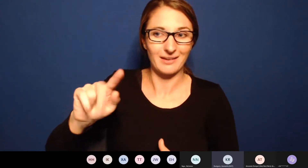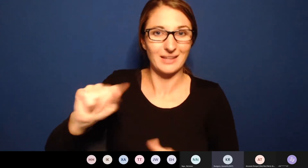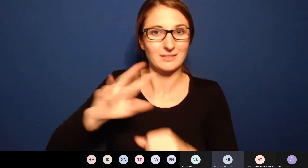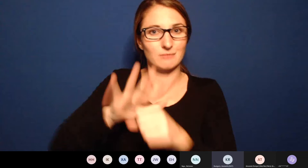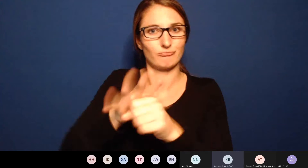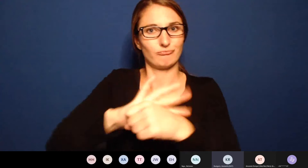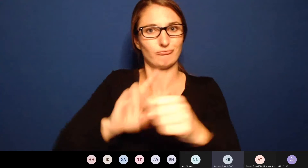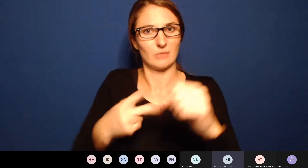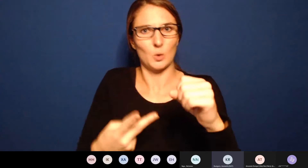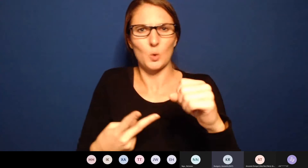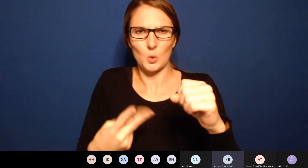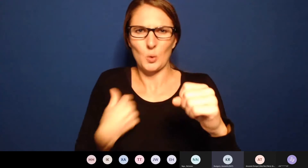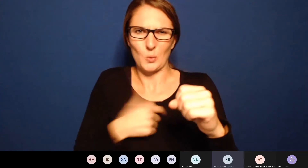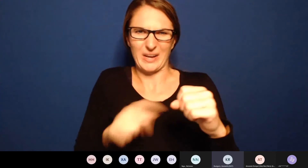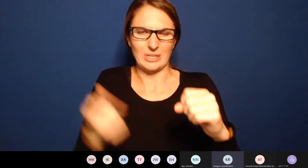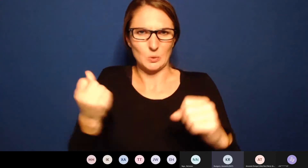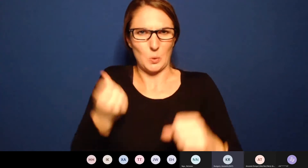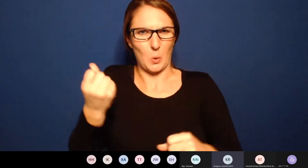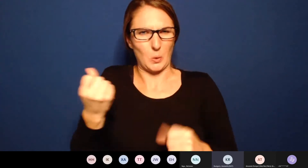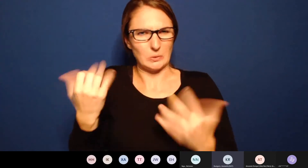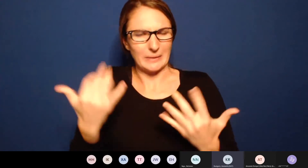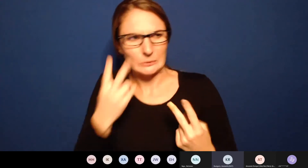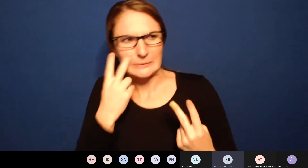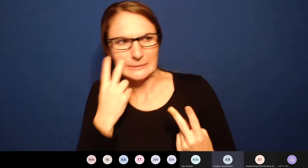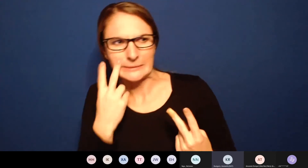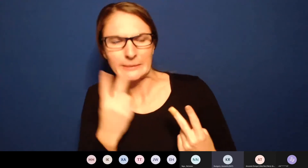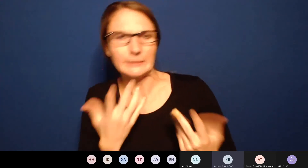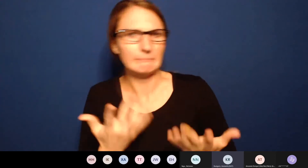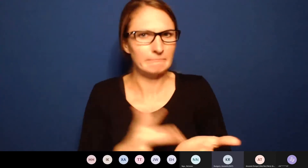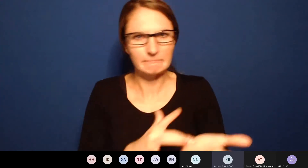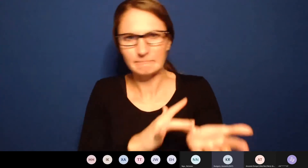again, with limited energy and limited capacity,